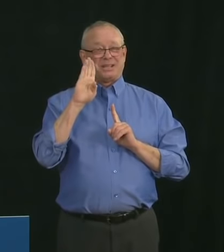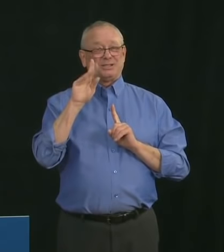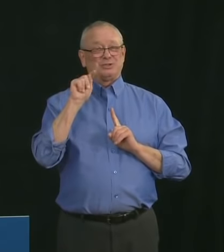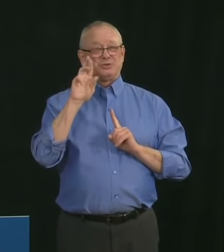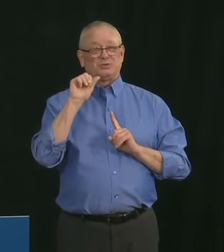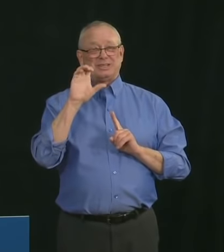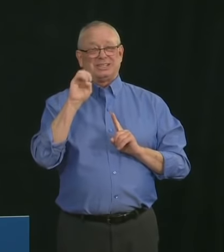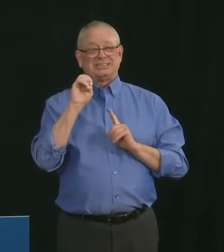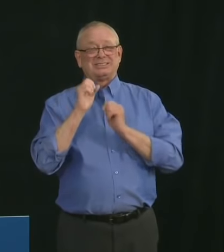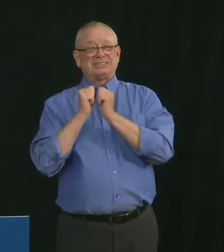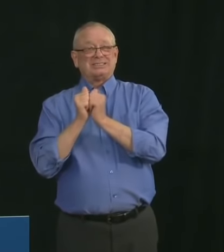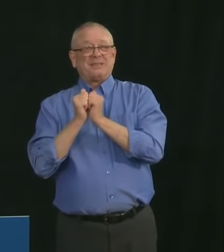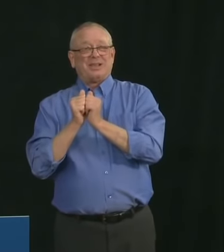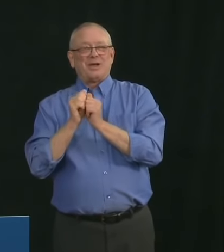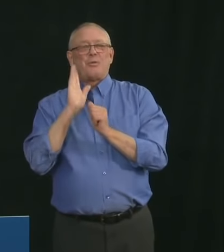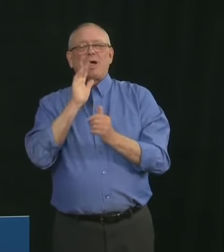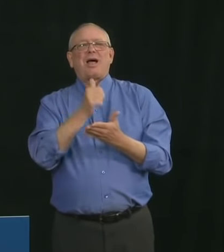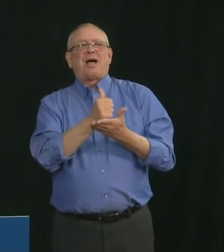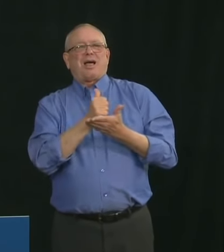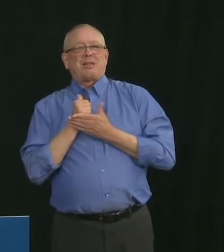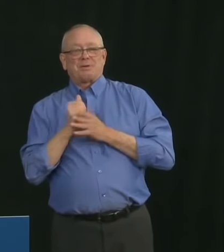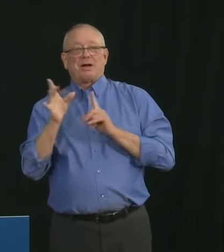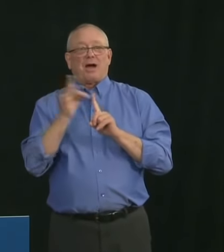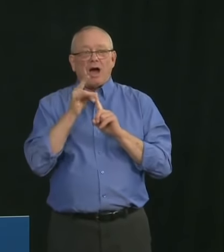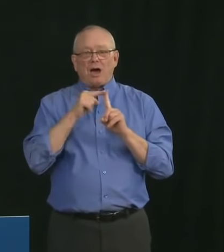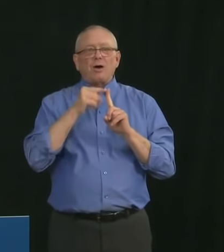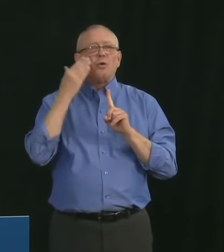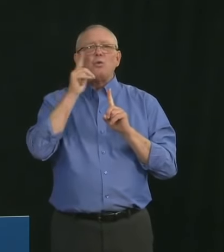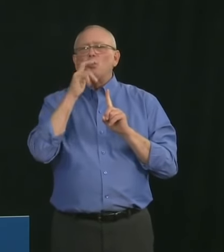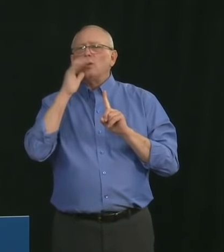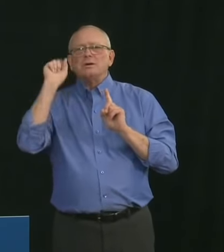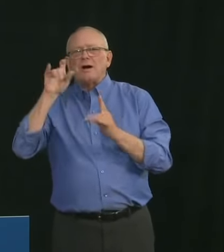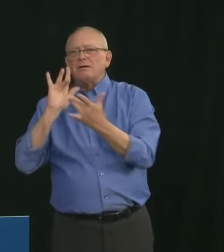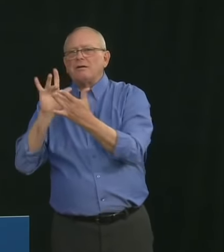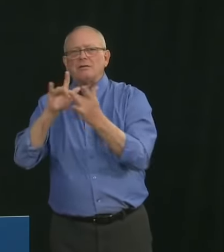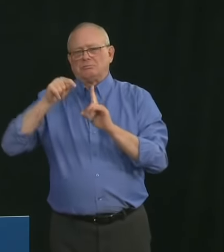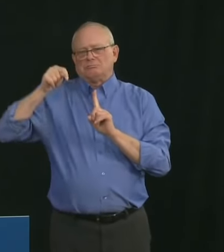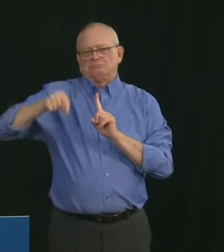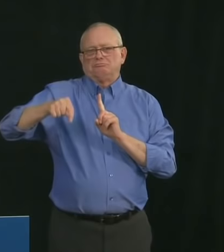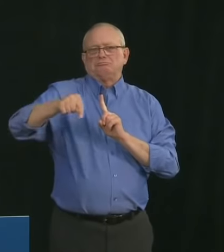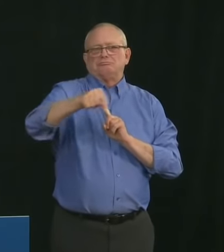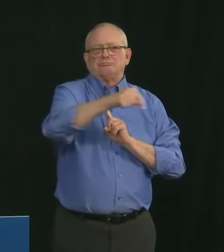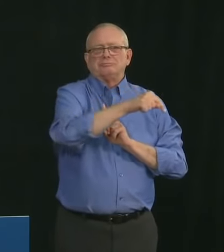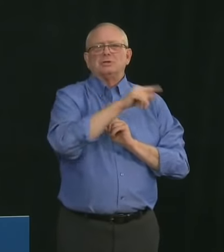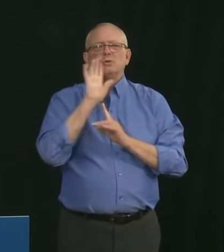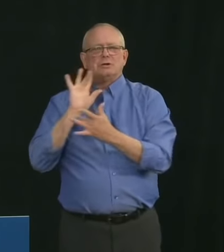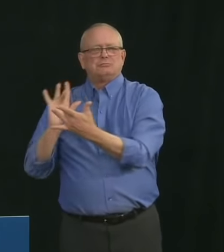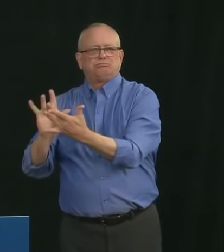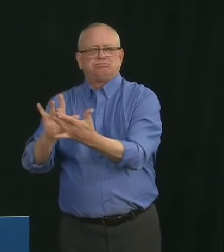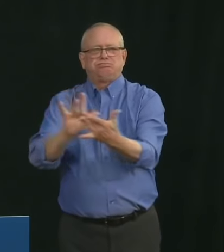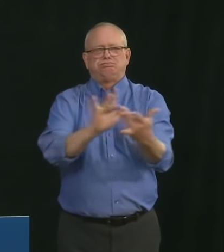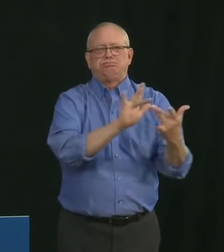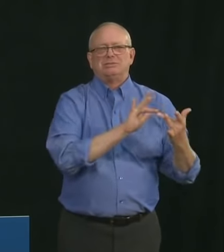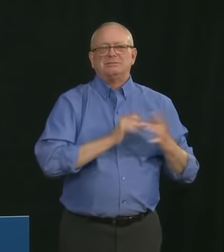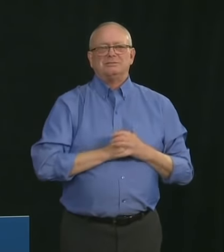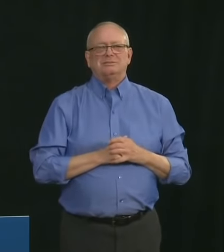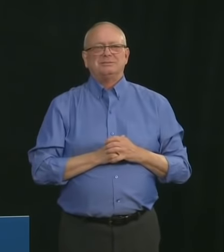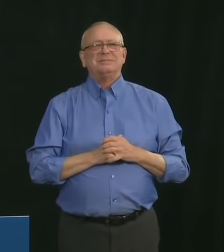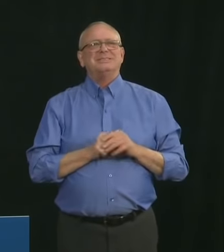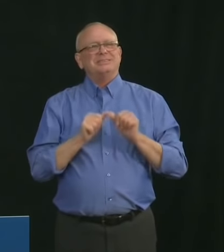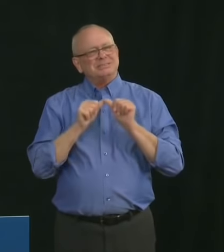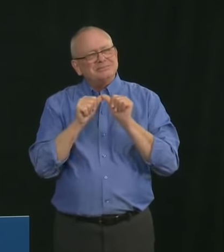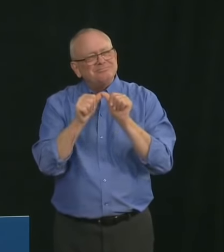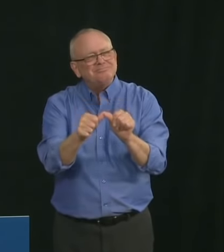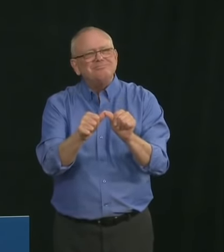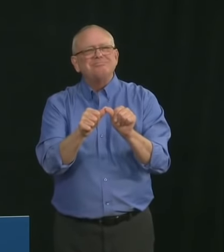today, tomorrow, and in the weeks to come. I want to end on a happy note. Over the past few weeks, we've heard some